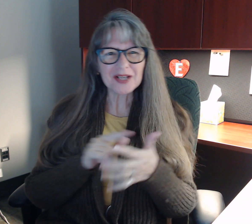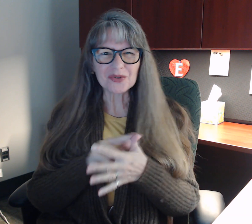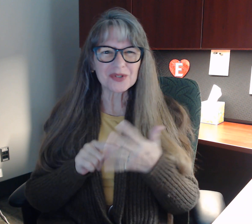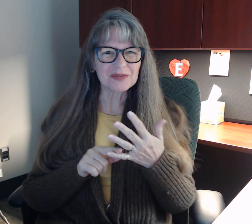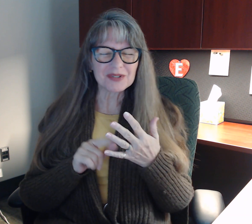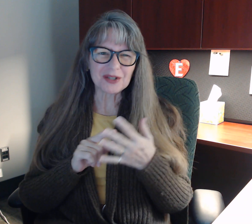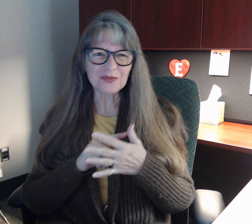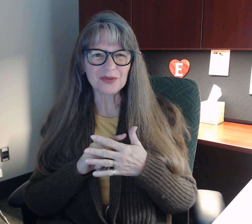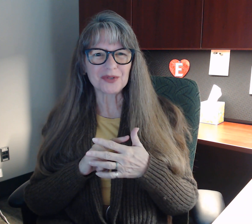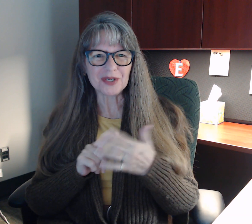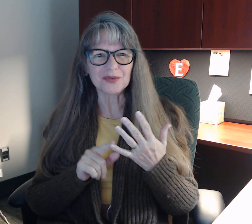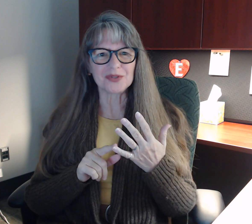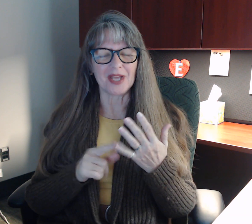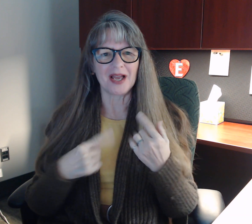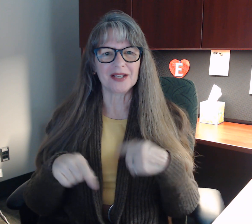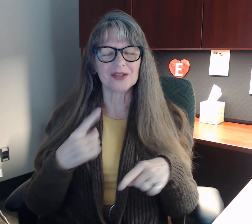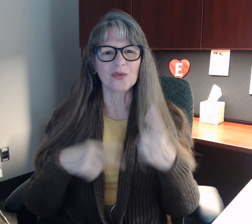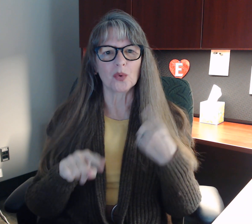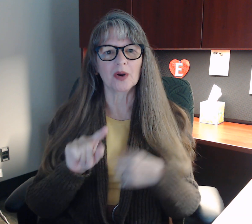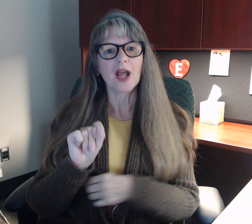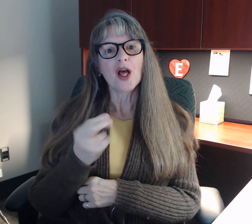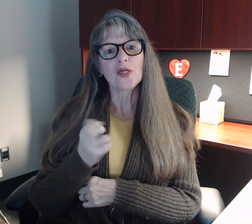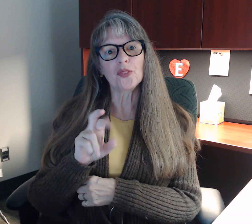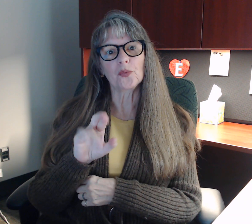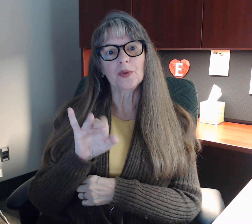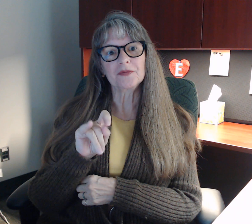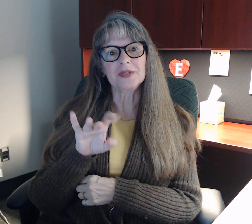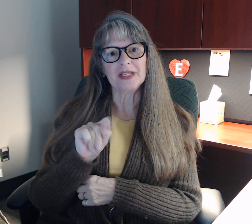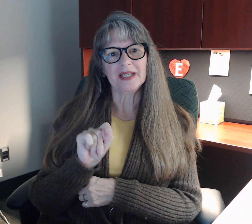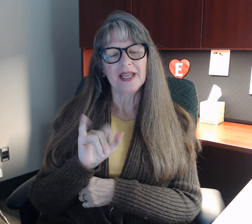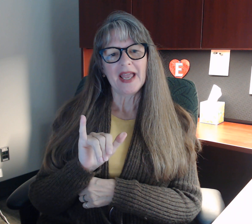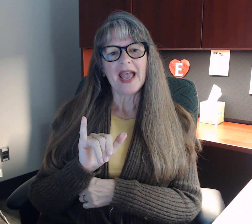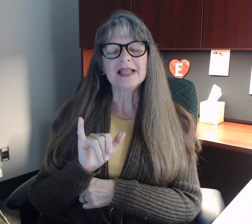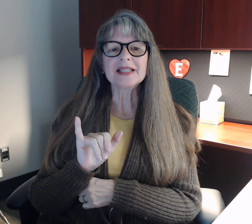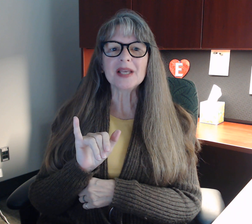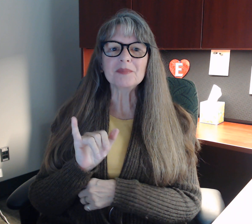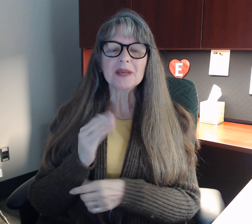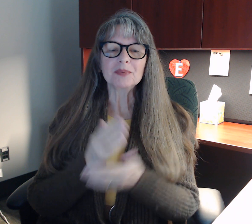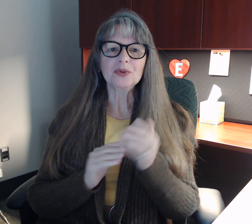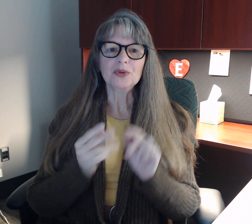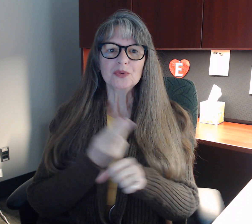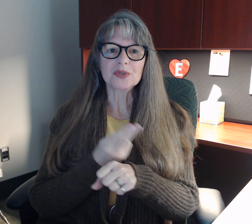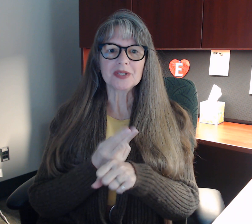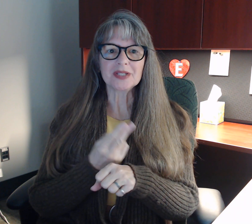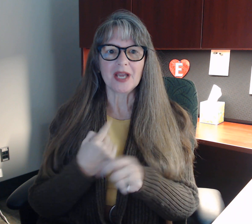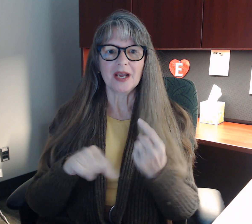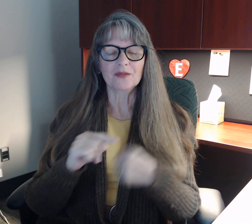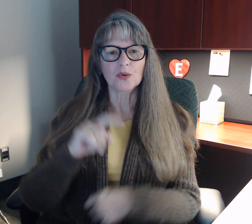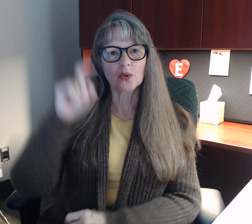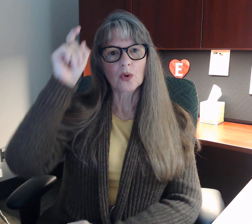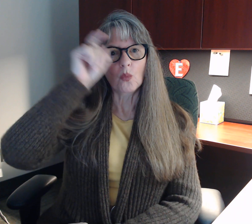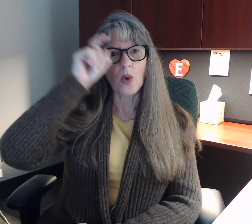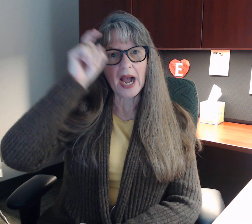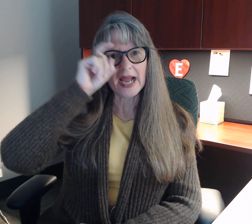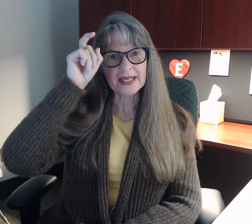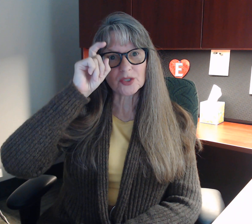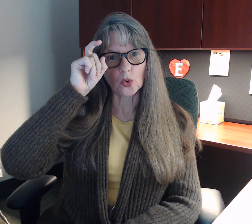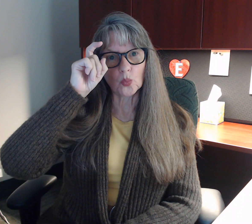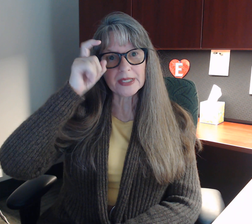or there's several signs for thrifty. And some people use the sign for wise or